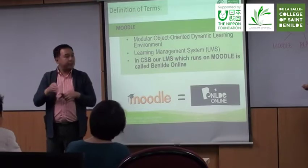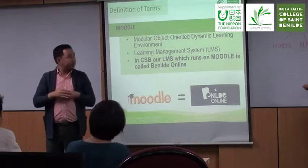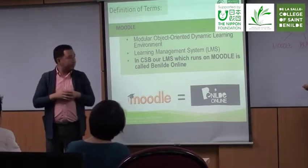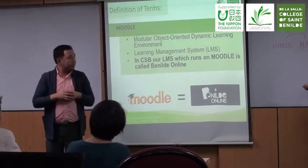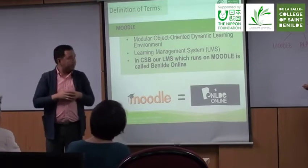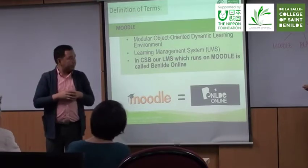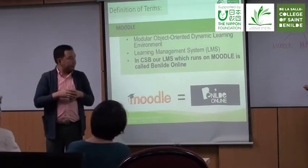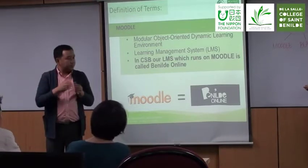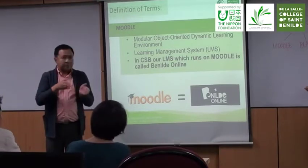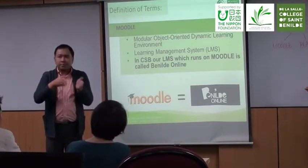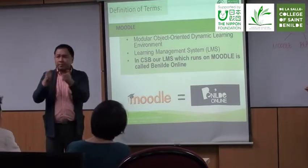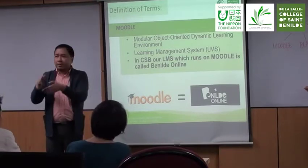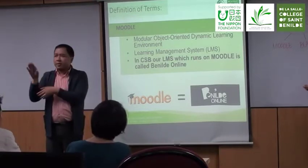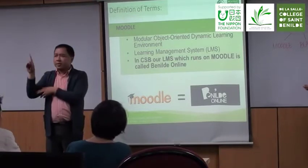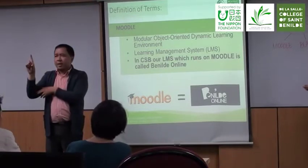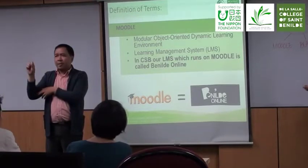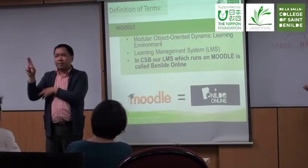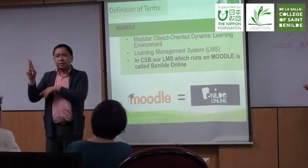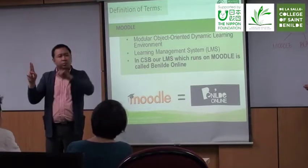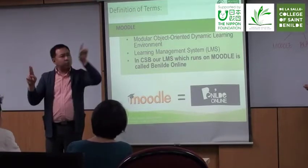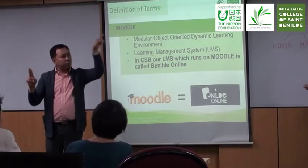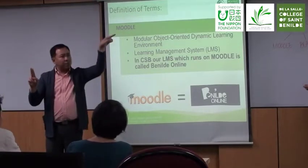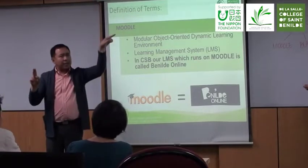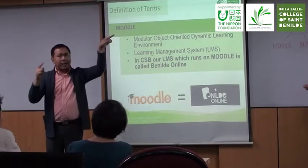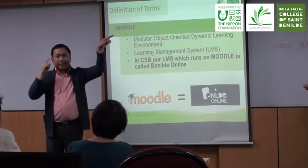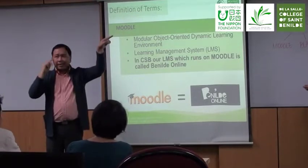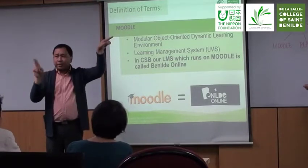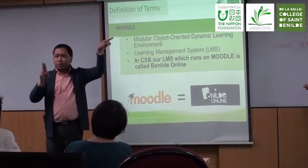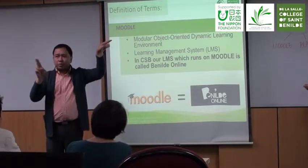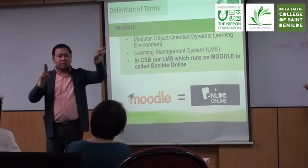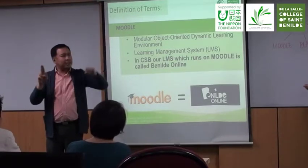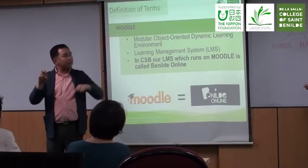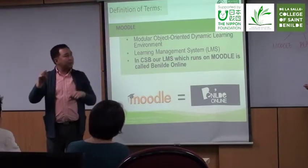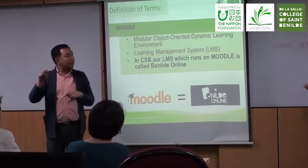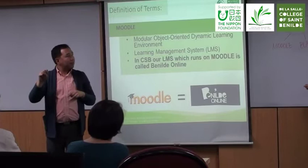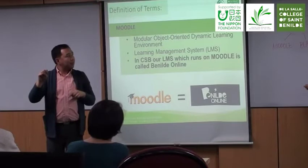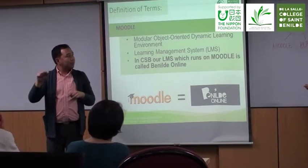And then PLSU I think is using Sakai.